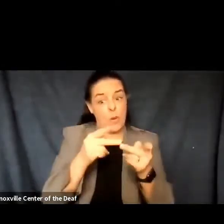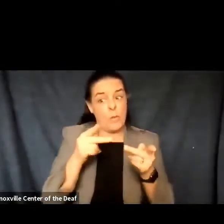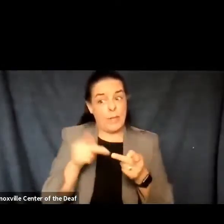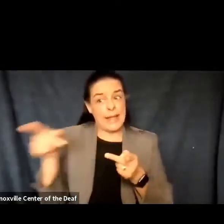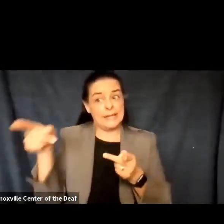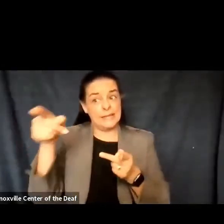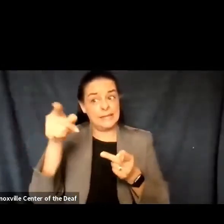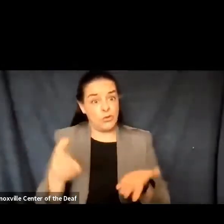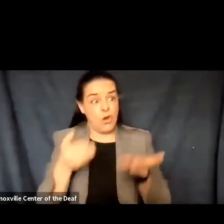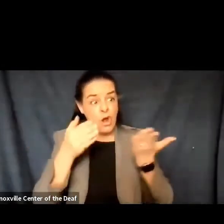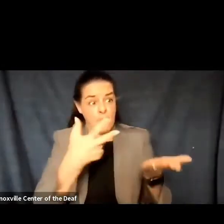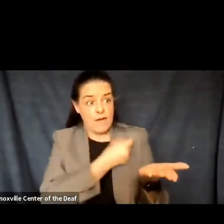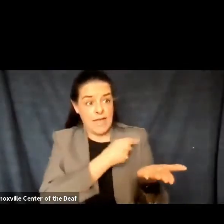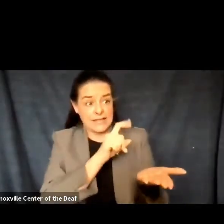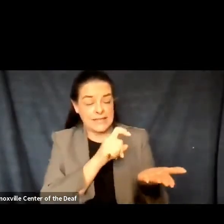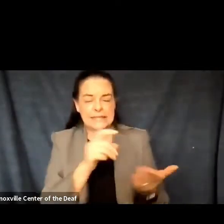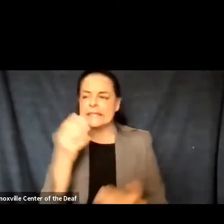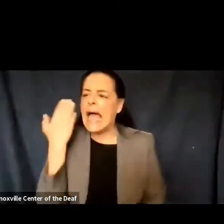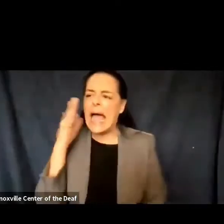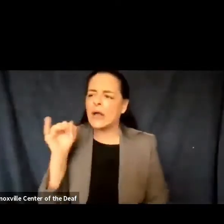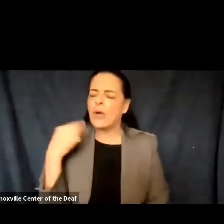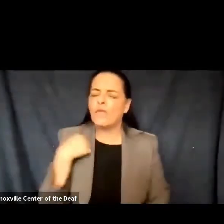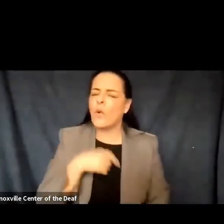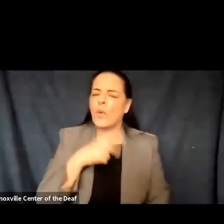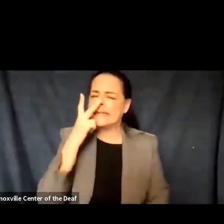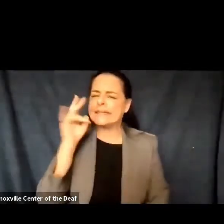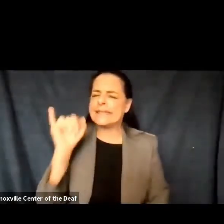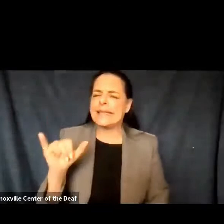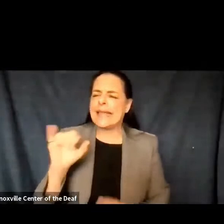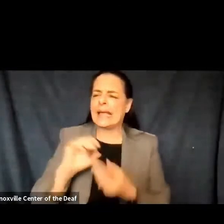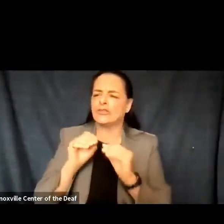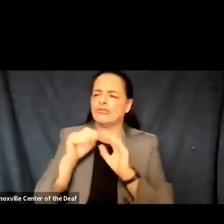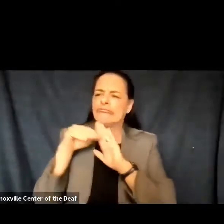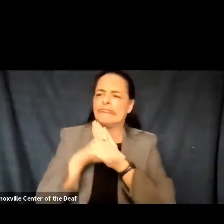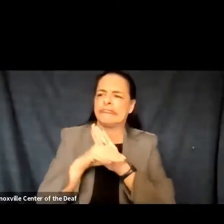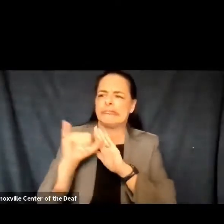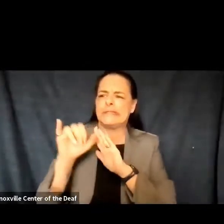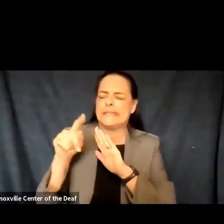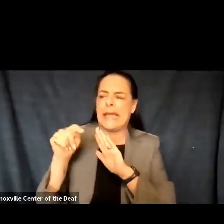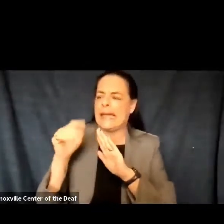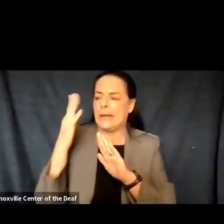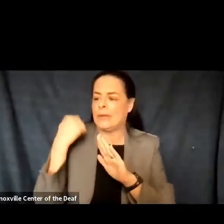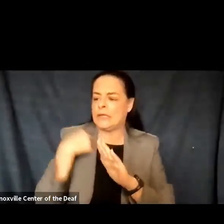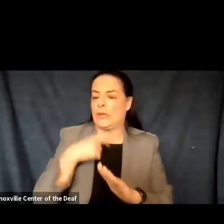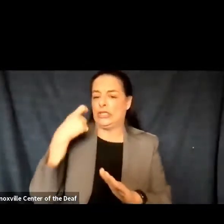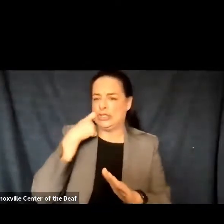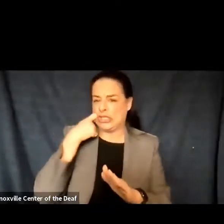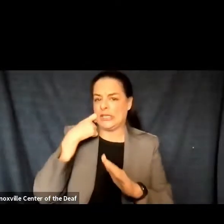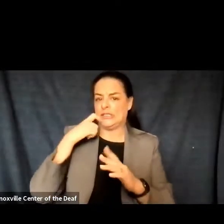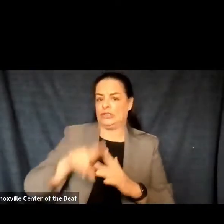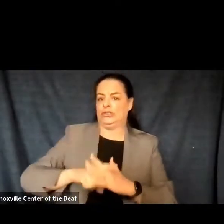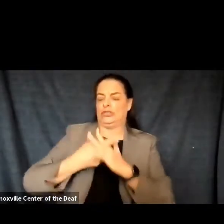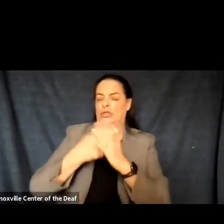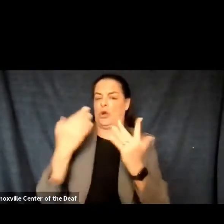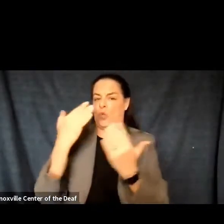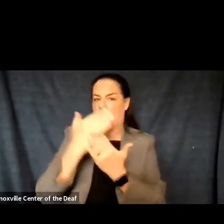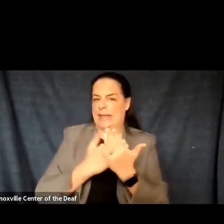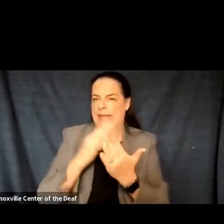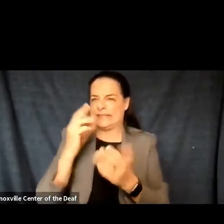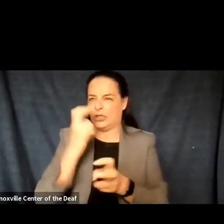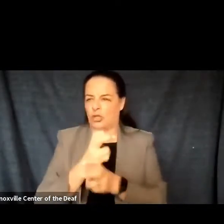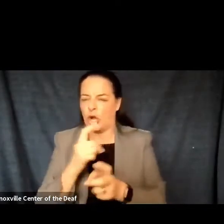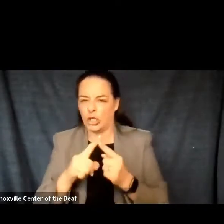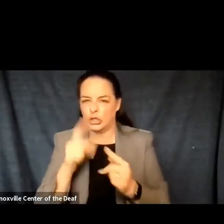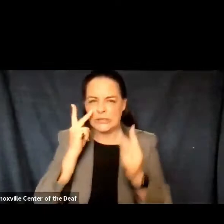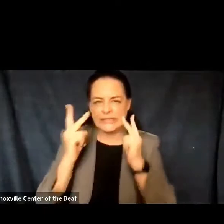the vaccine? I don't know that we really can see that trend yet, since we just got our wait list up and running, and it's kind of hard to